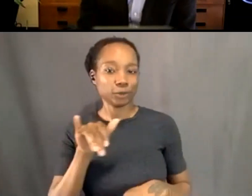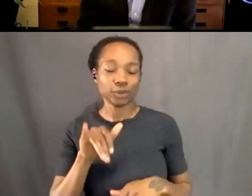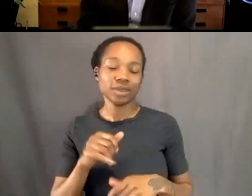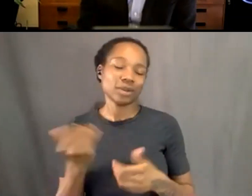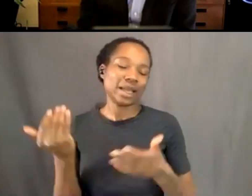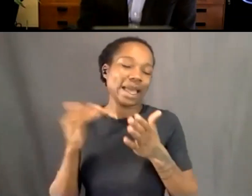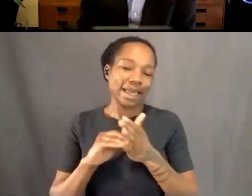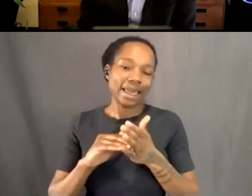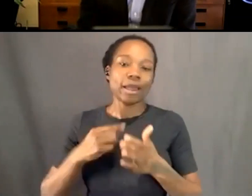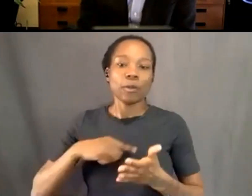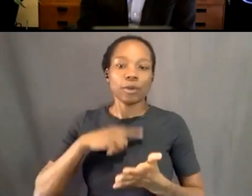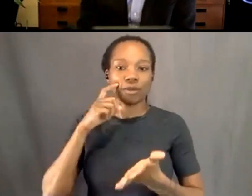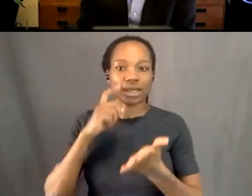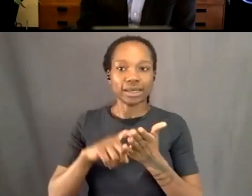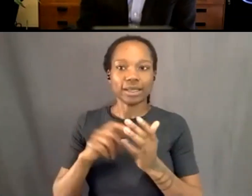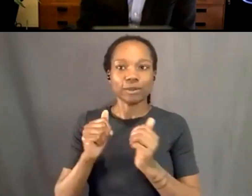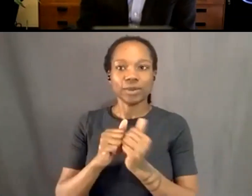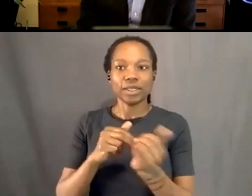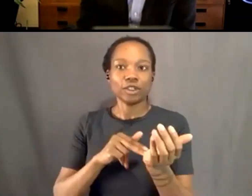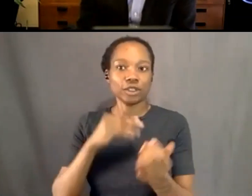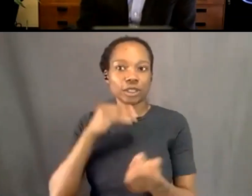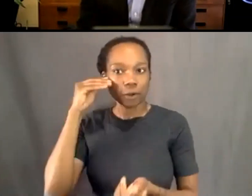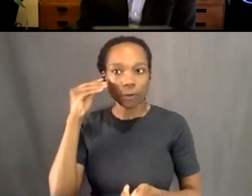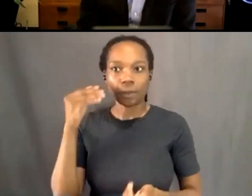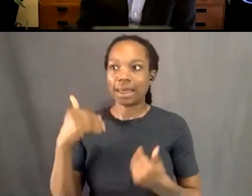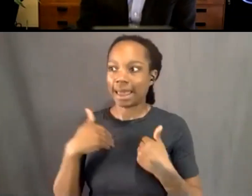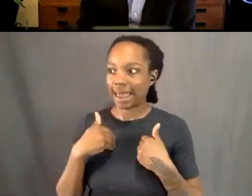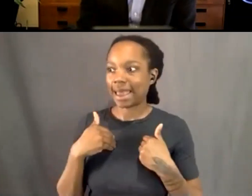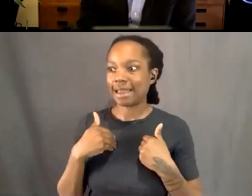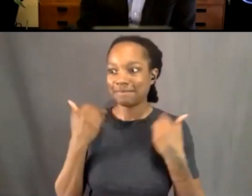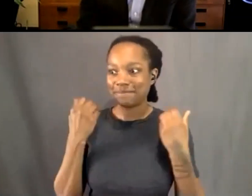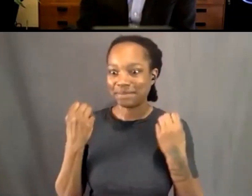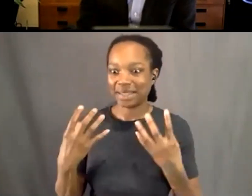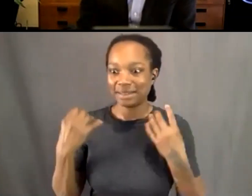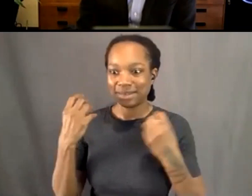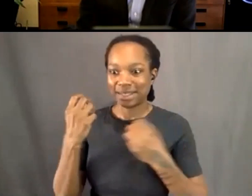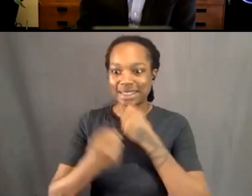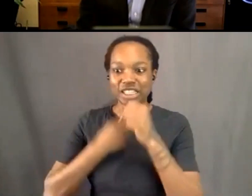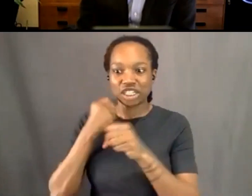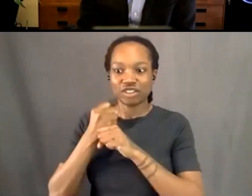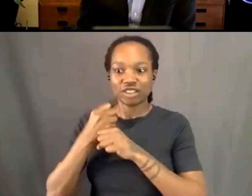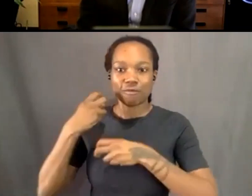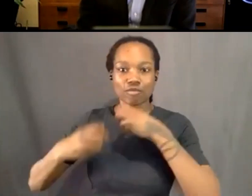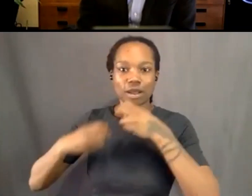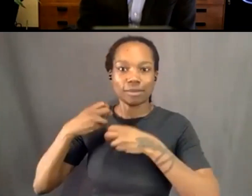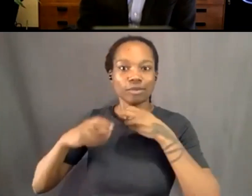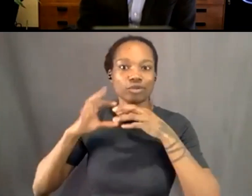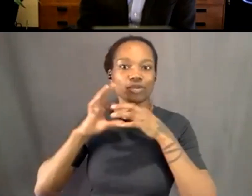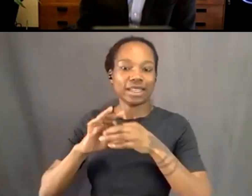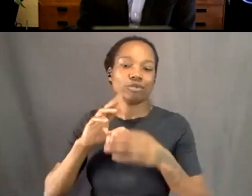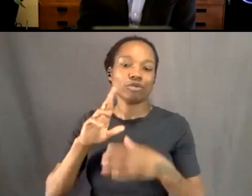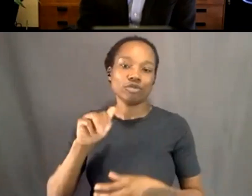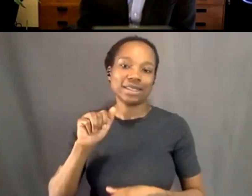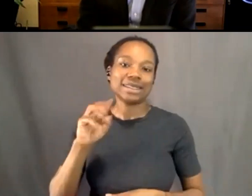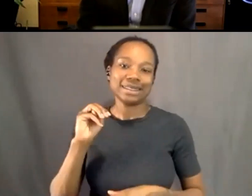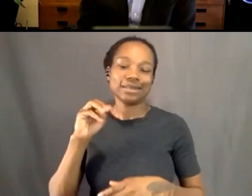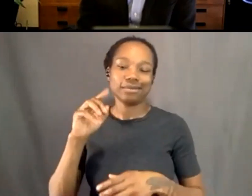was a melting pot, unfortunately, of many, many years of problems with racism in our society.